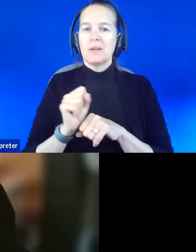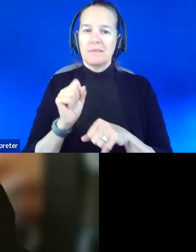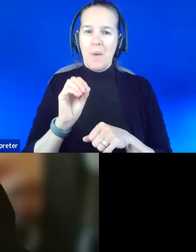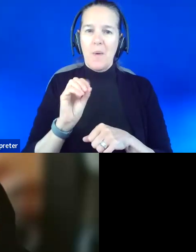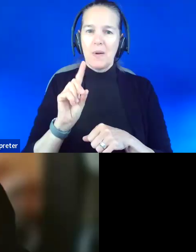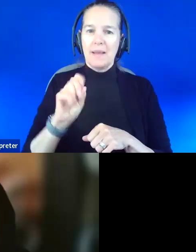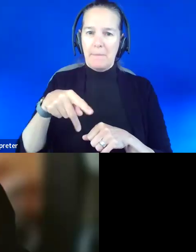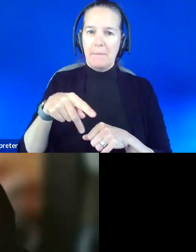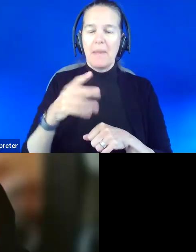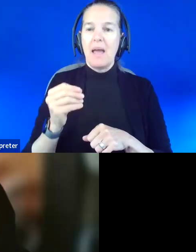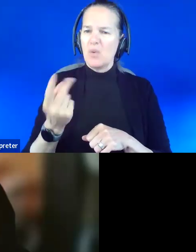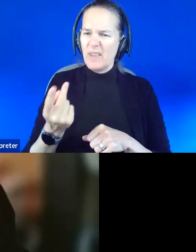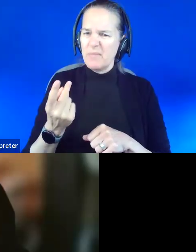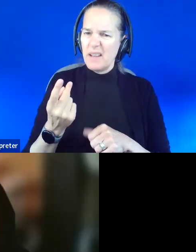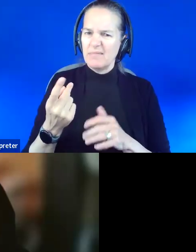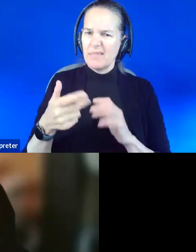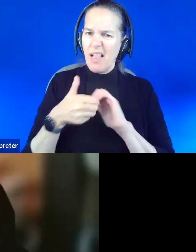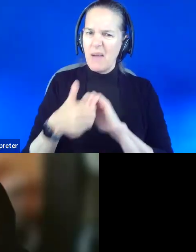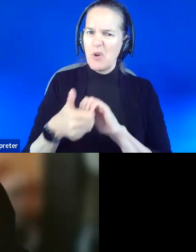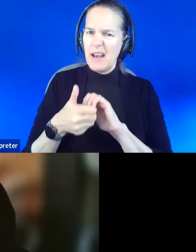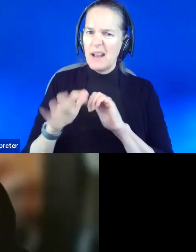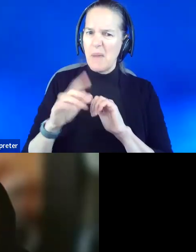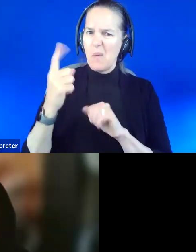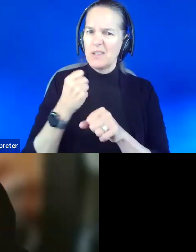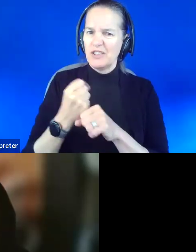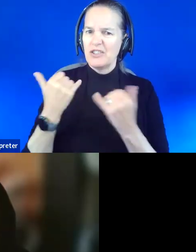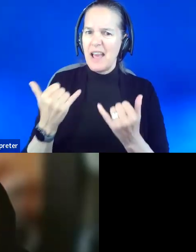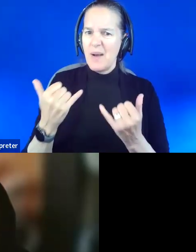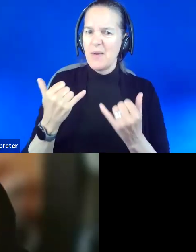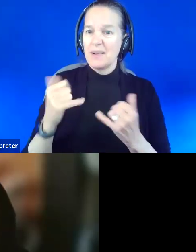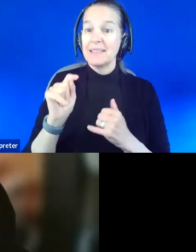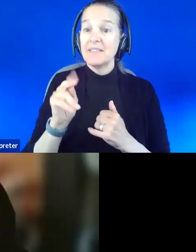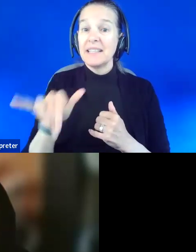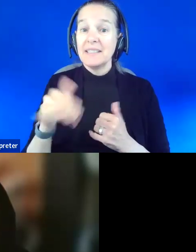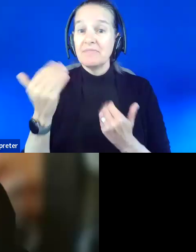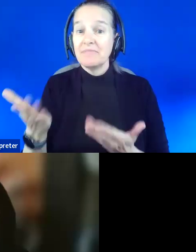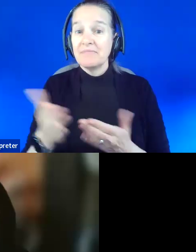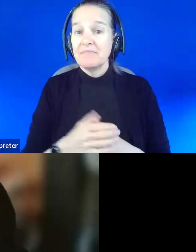been collaborating about this for a year now. And Tiffany.